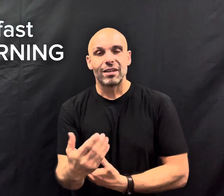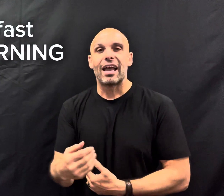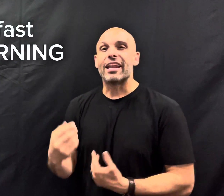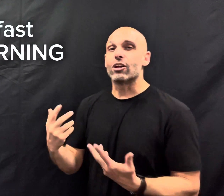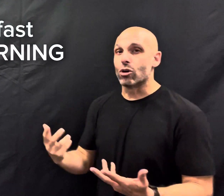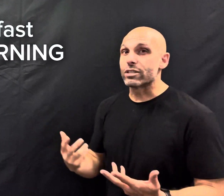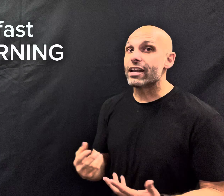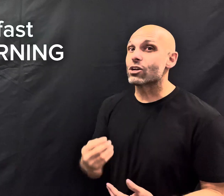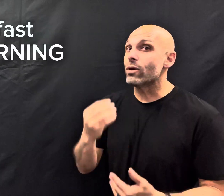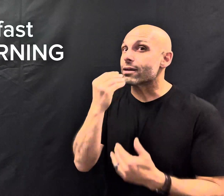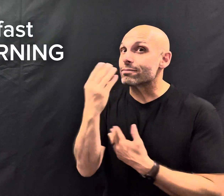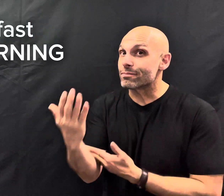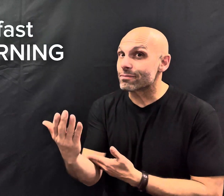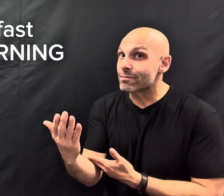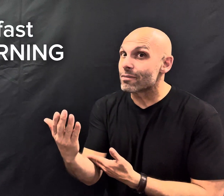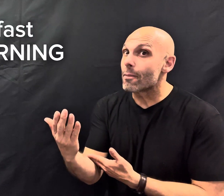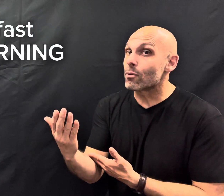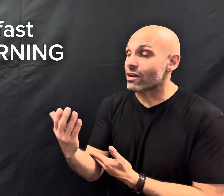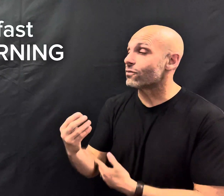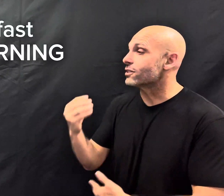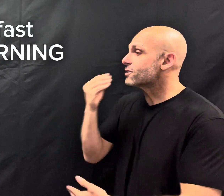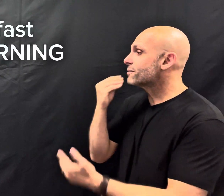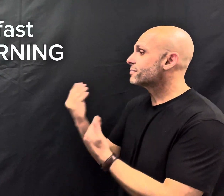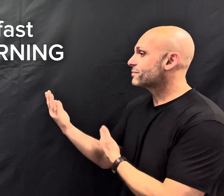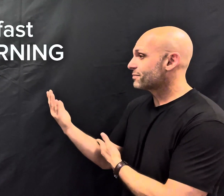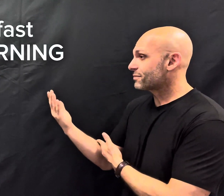And it goes kind of quick. Breakfast.